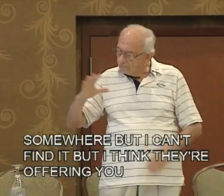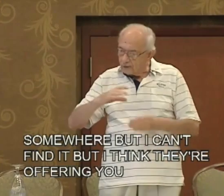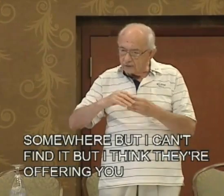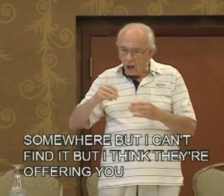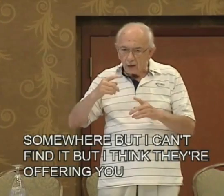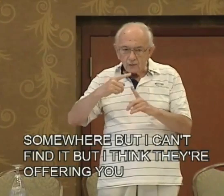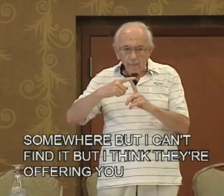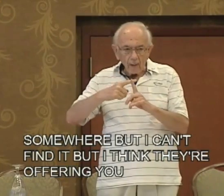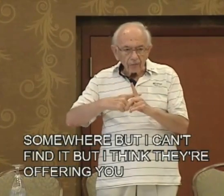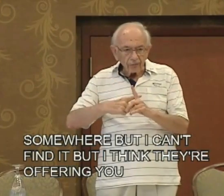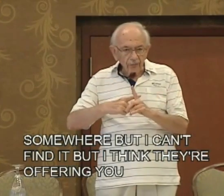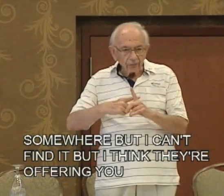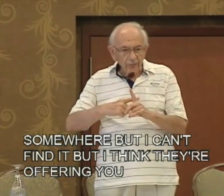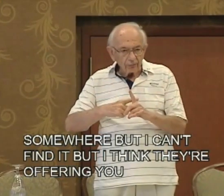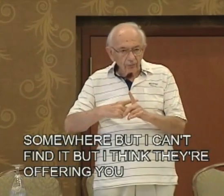$295 a month